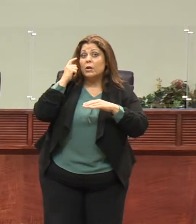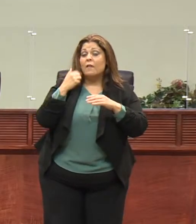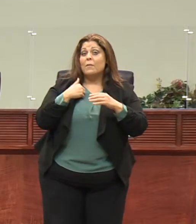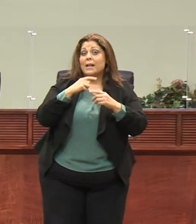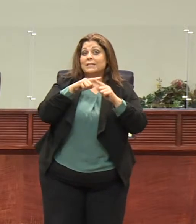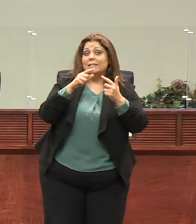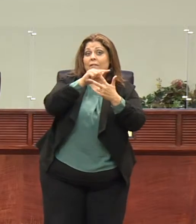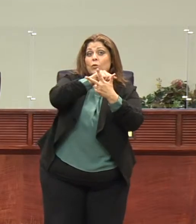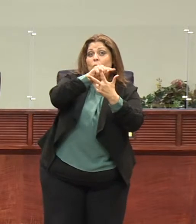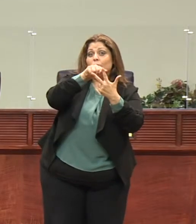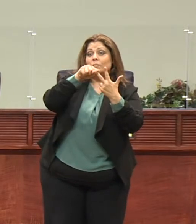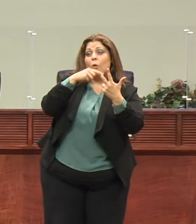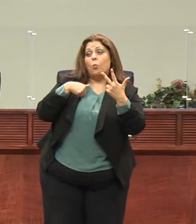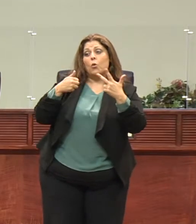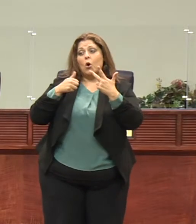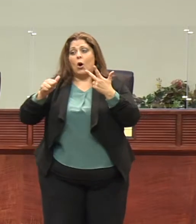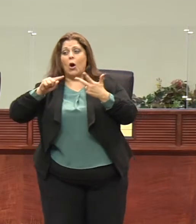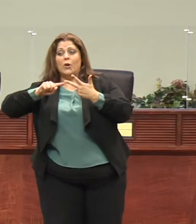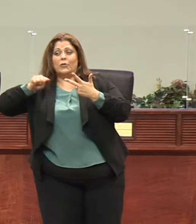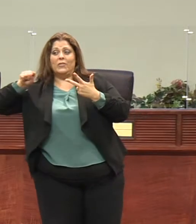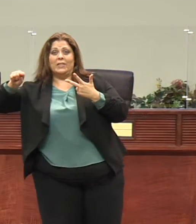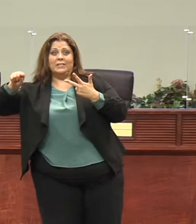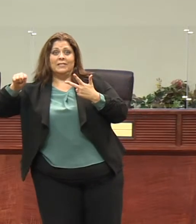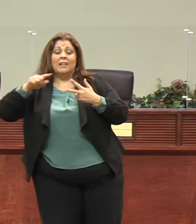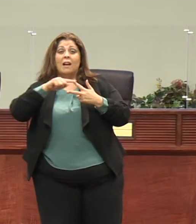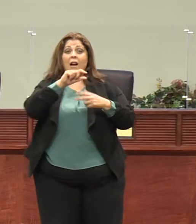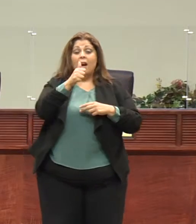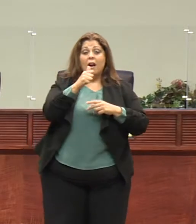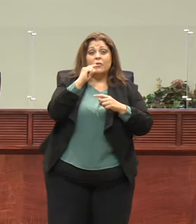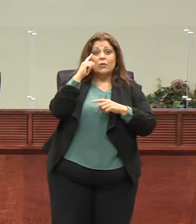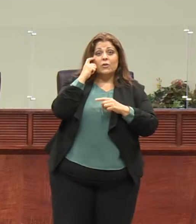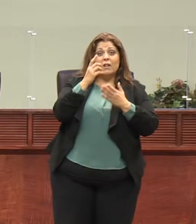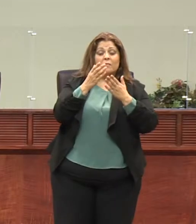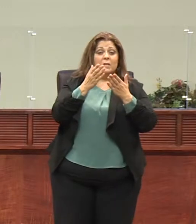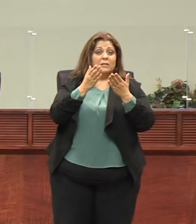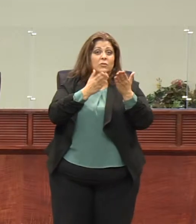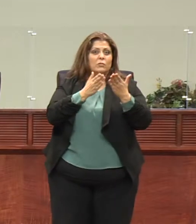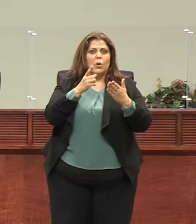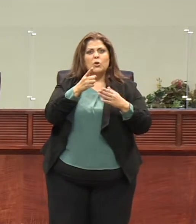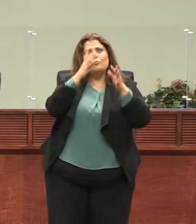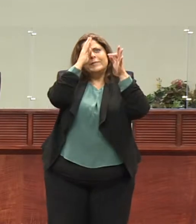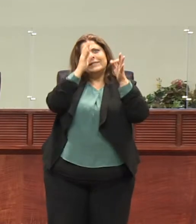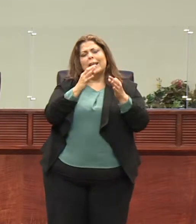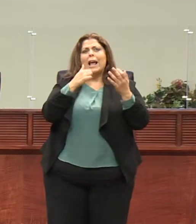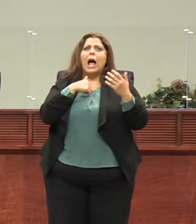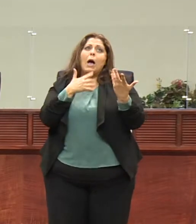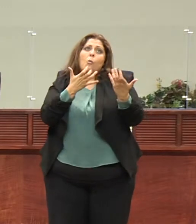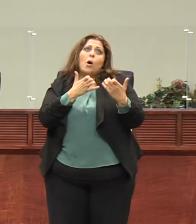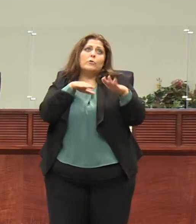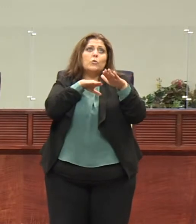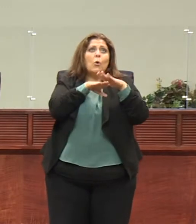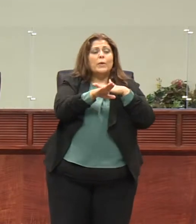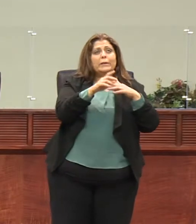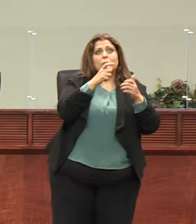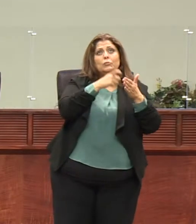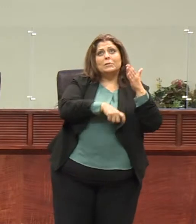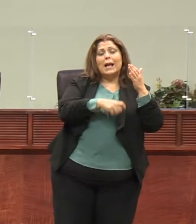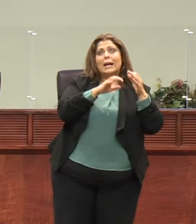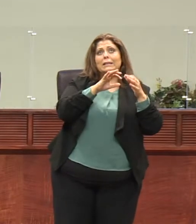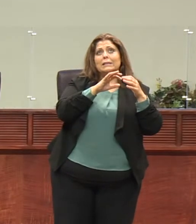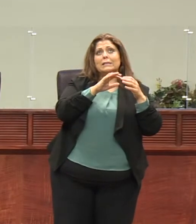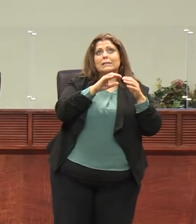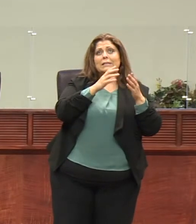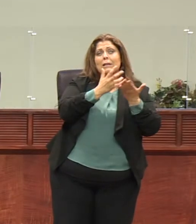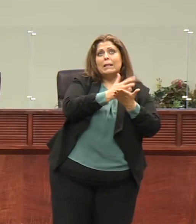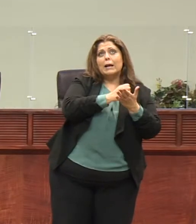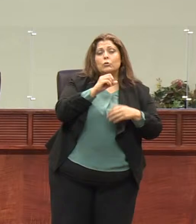unlike other government services where you can decide whether you want to go to the tax collector's office or deal with the tax collector online,